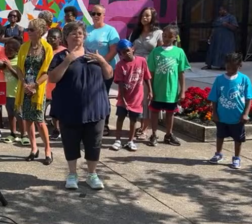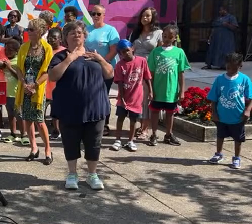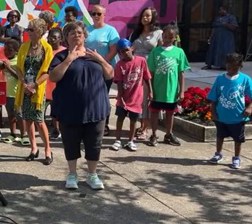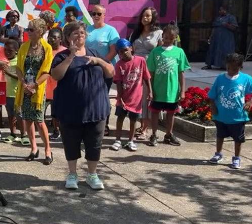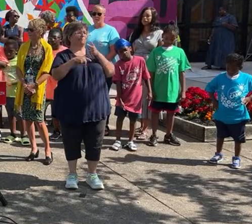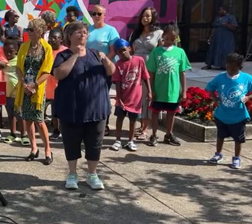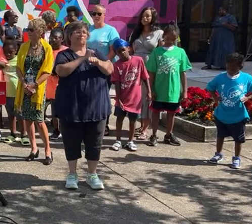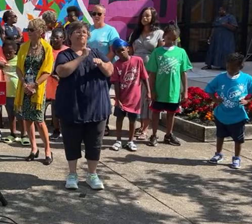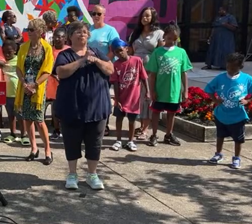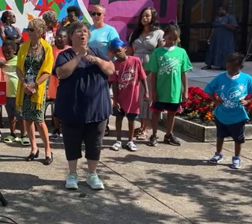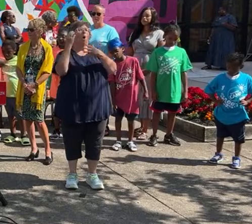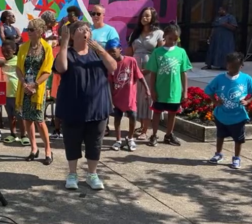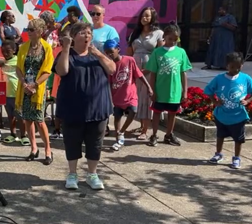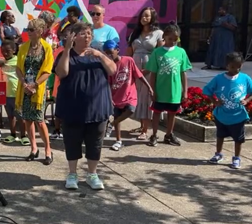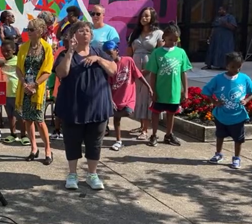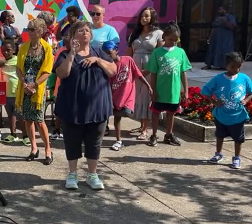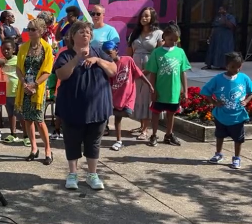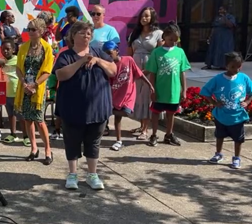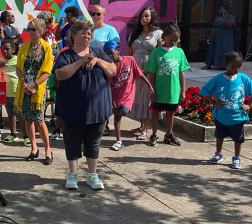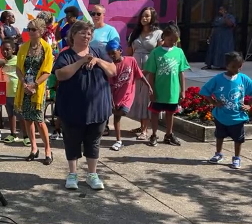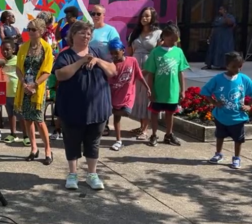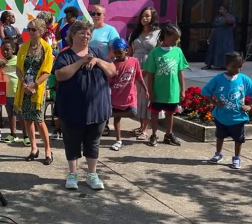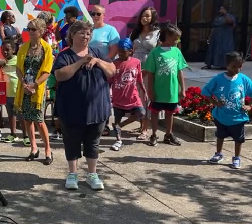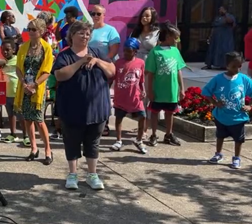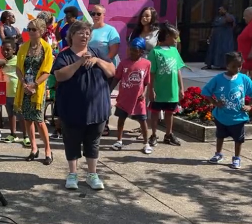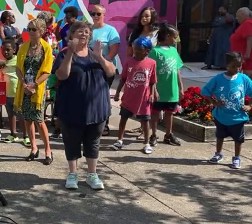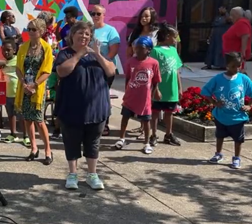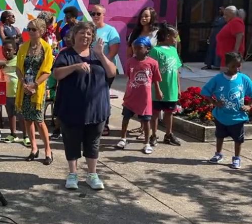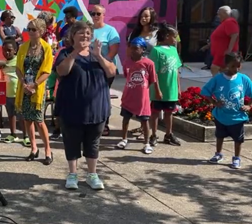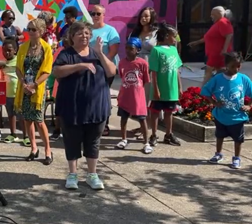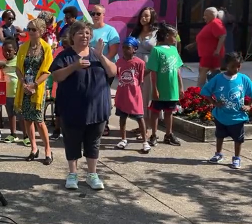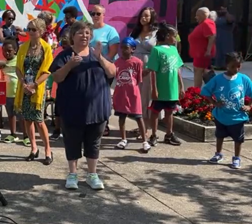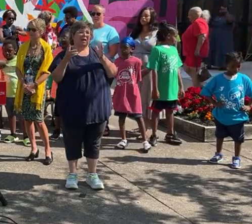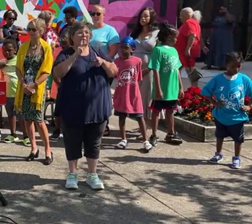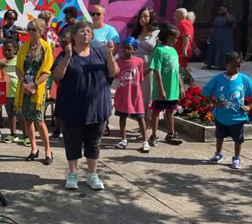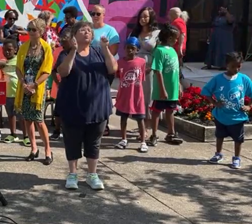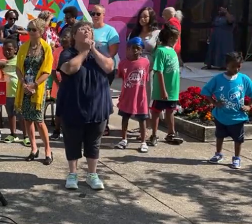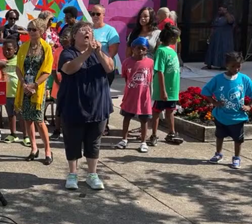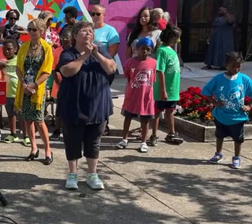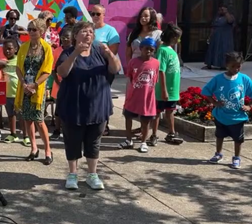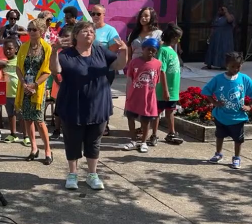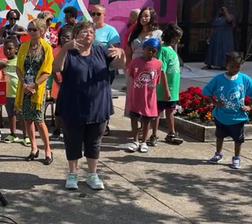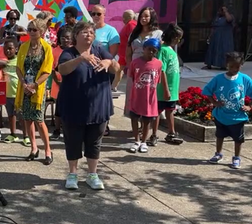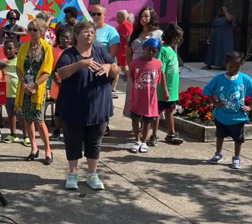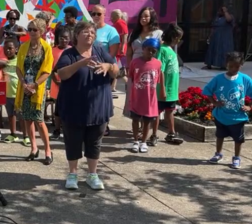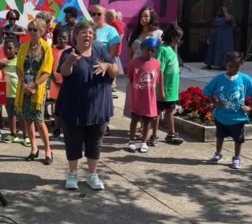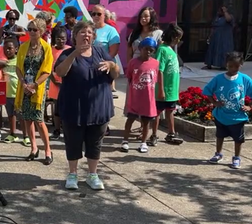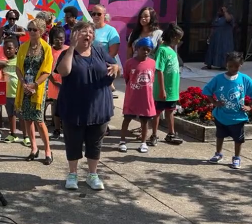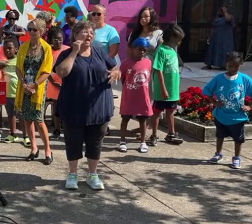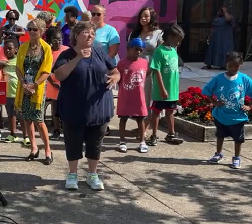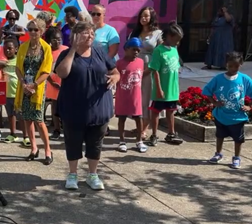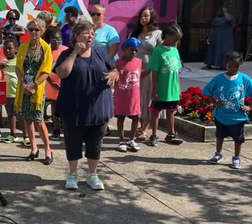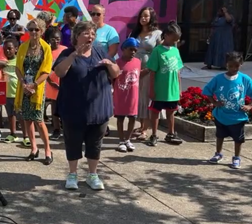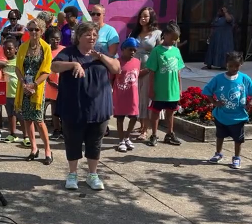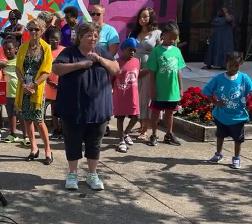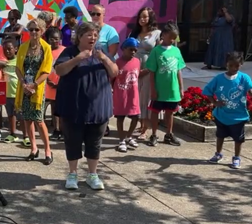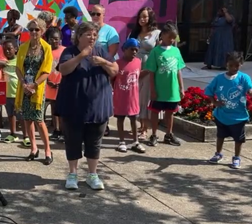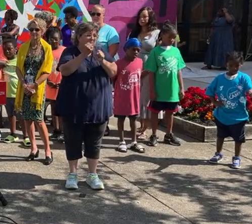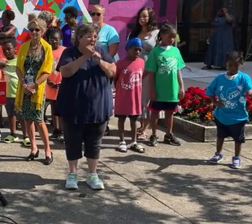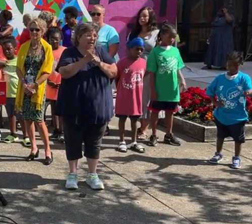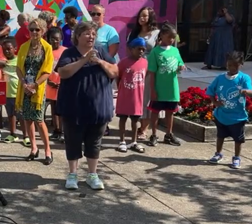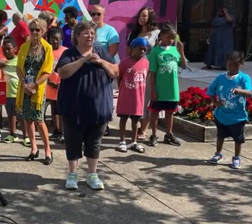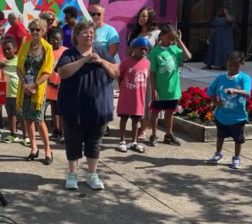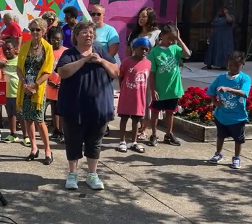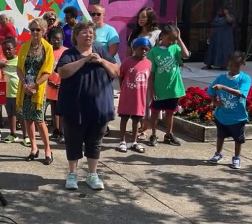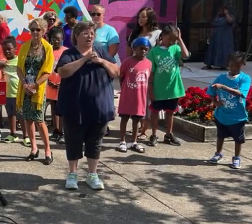the kind of work that we hope to do over and over again, bring people together. get their experiences involved in making. And